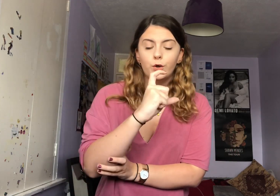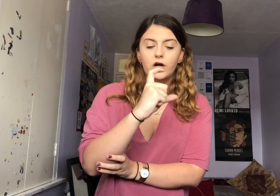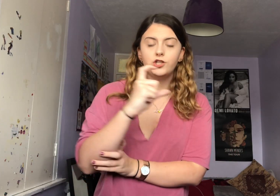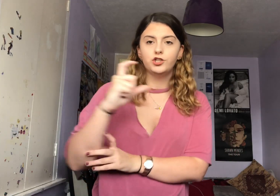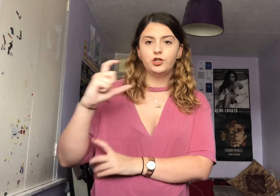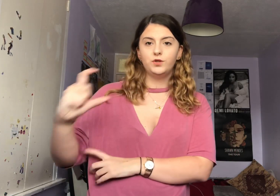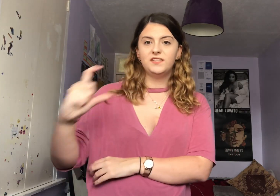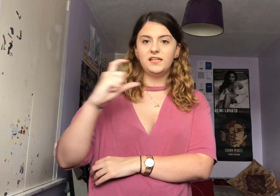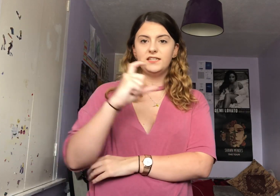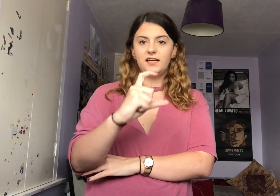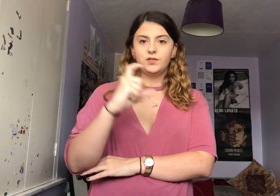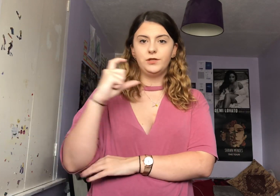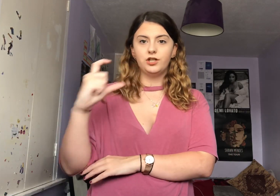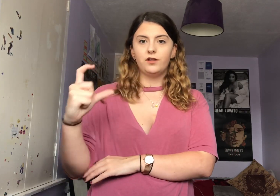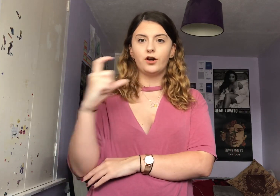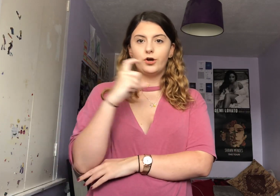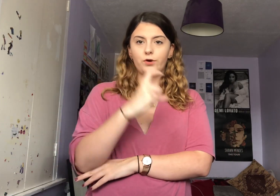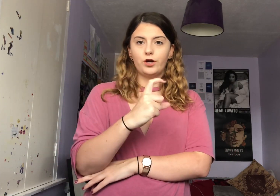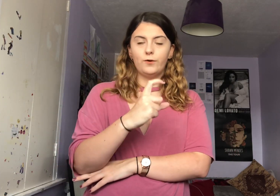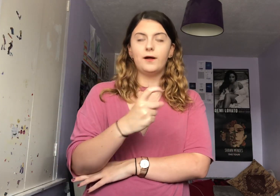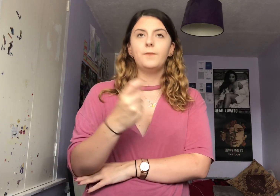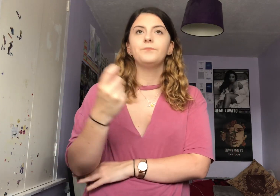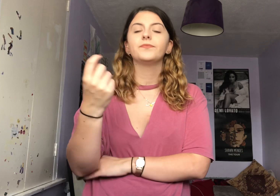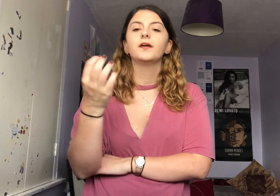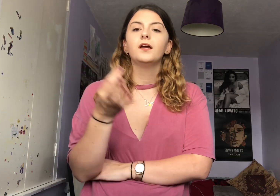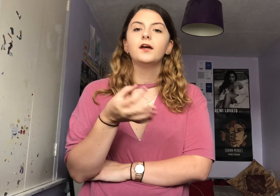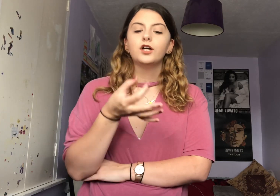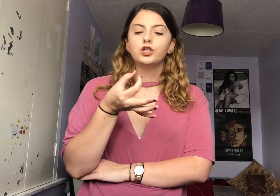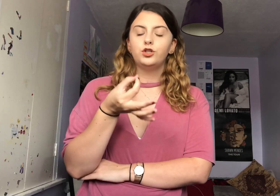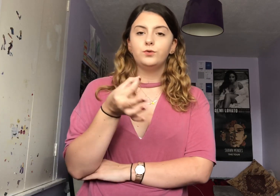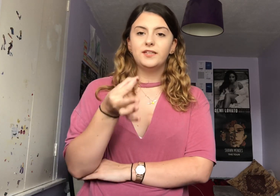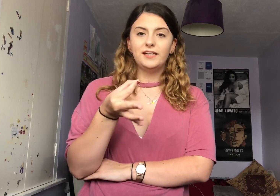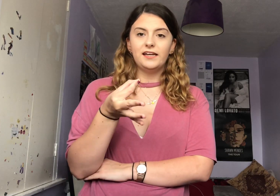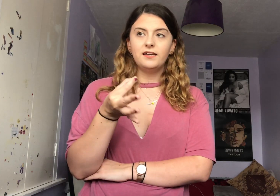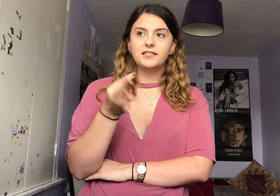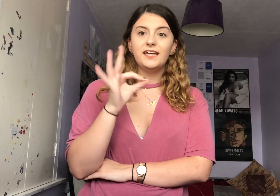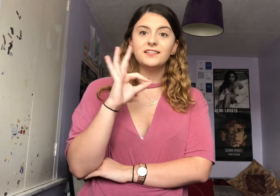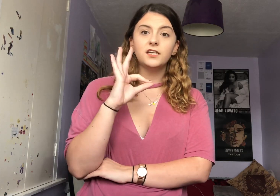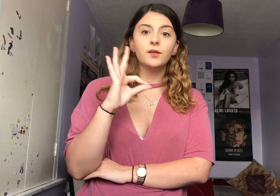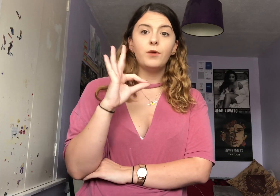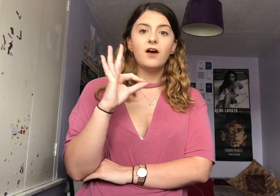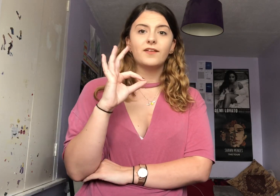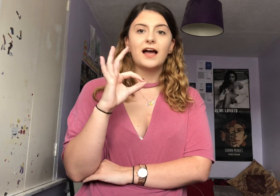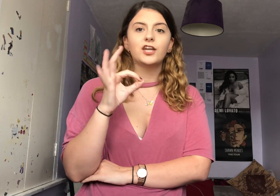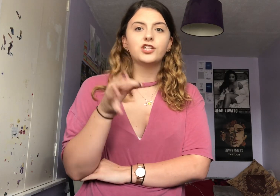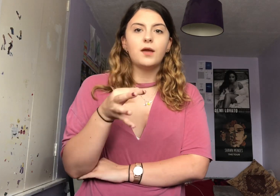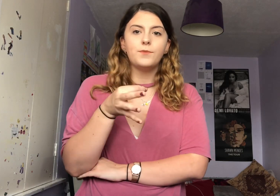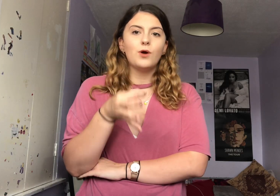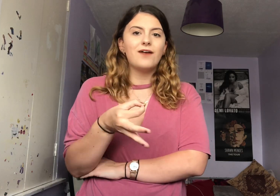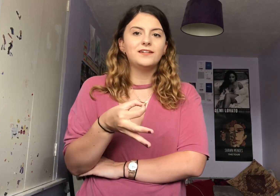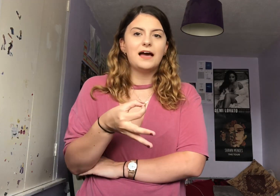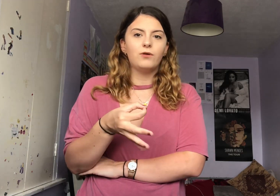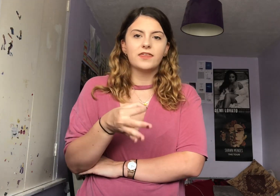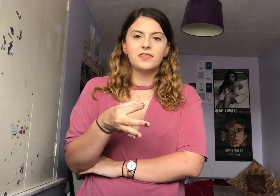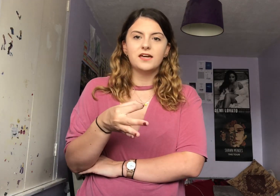Coca-Cola, just two C's next to each other, Coca-Cola. Do tea. Tea is another perfect hand shape, but you have it down like